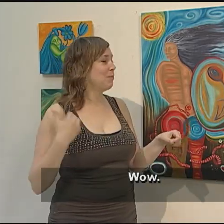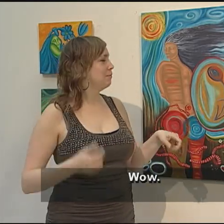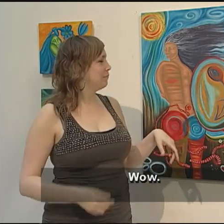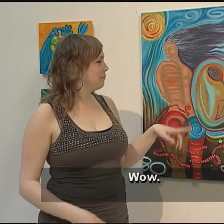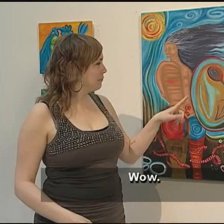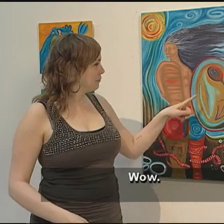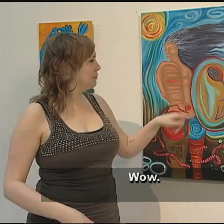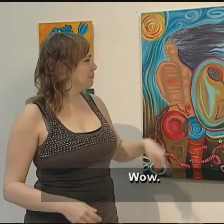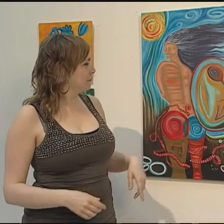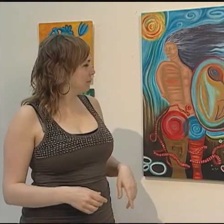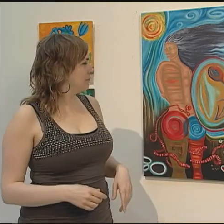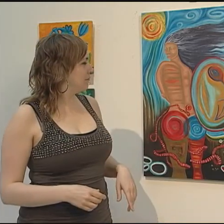Wow.